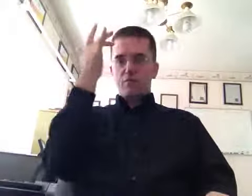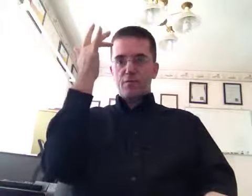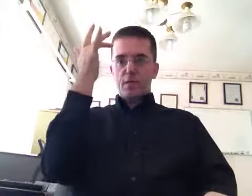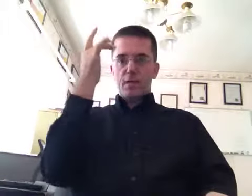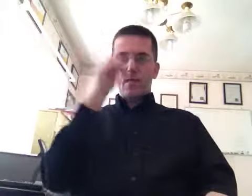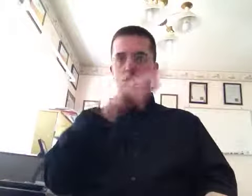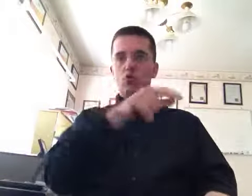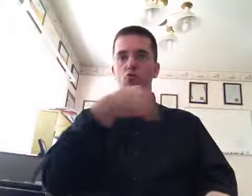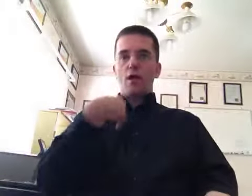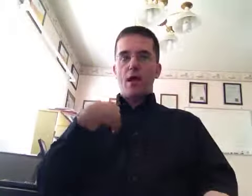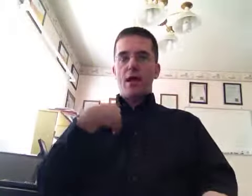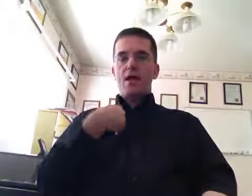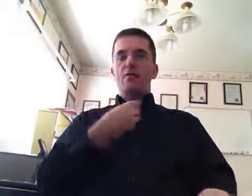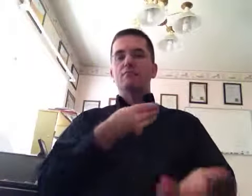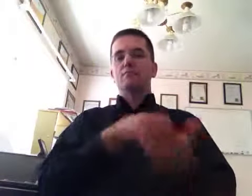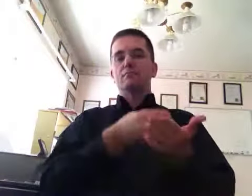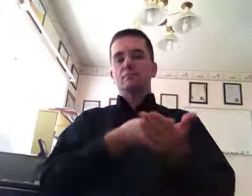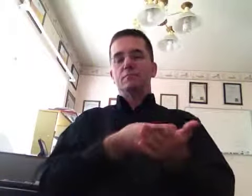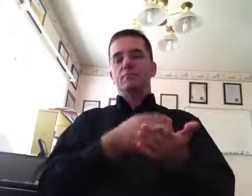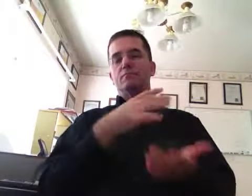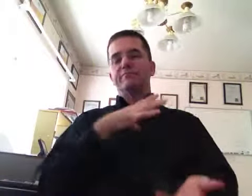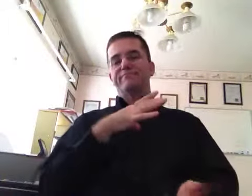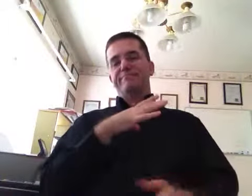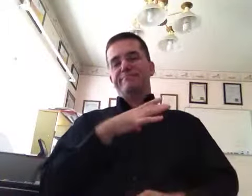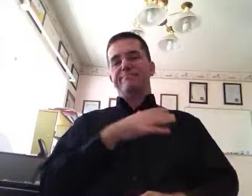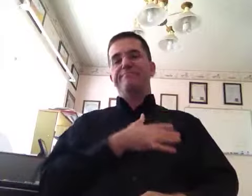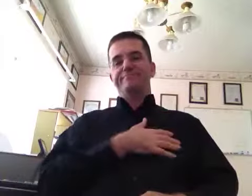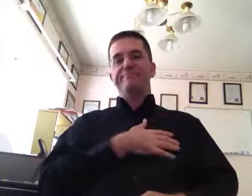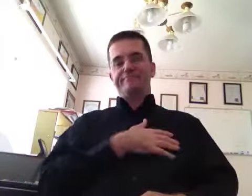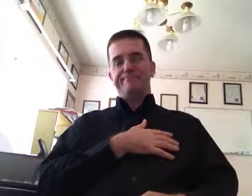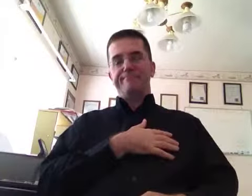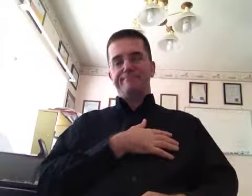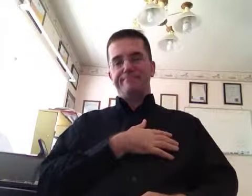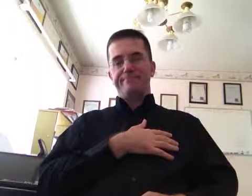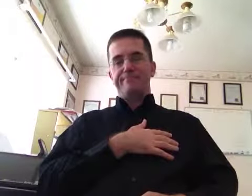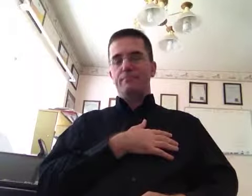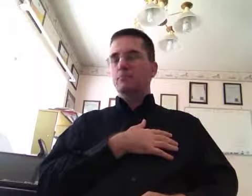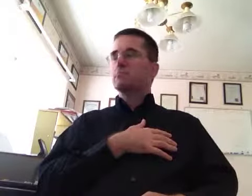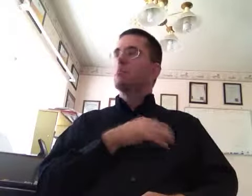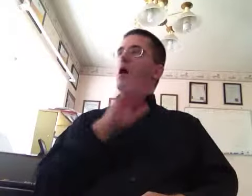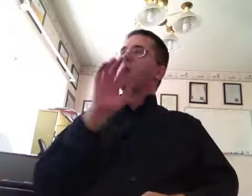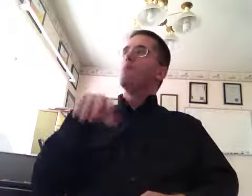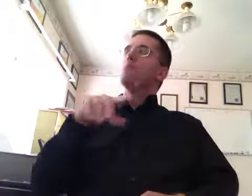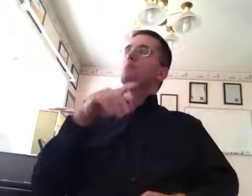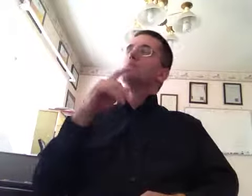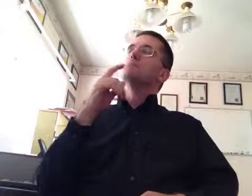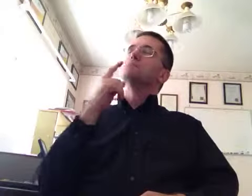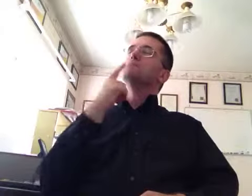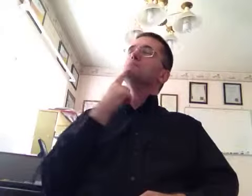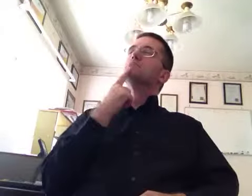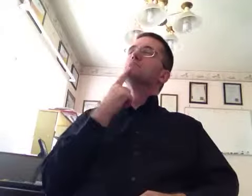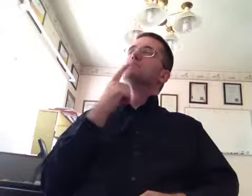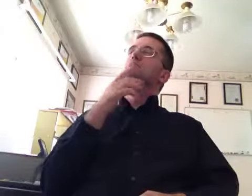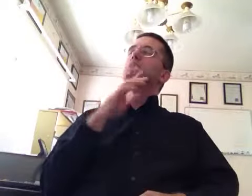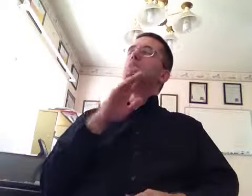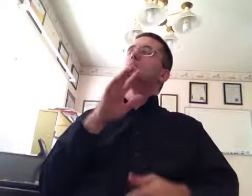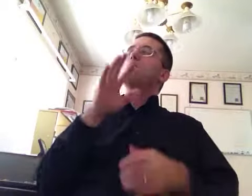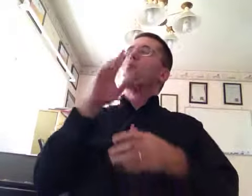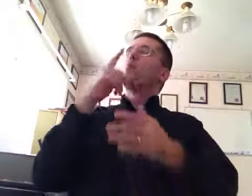the most wise thing you could do. Okay. Would it be all right to, mutual funds and